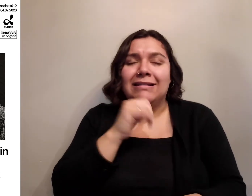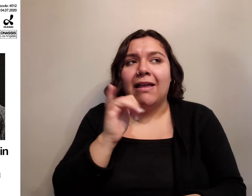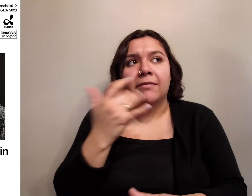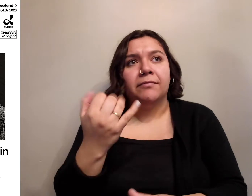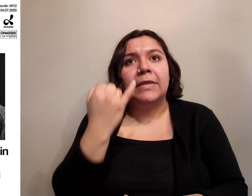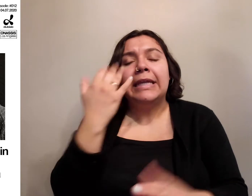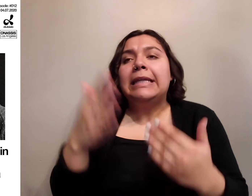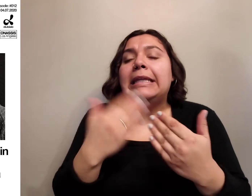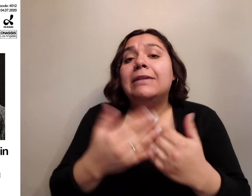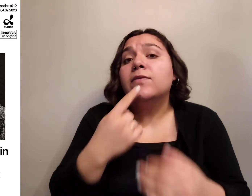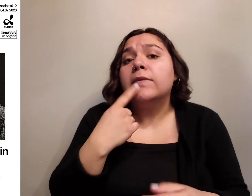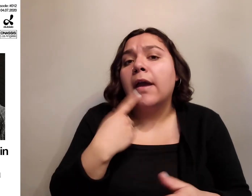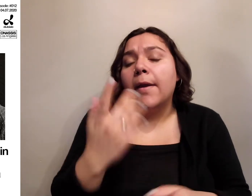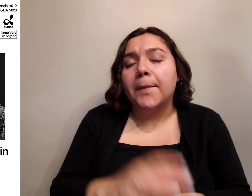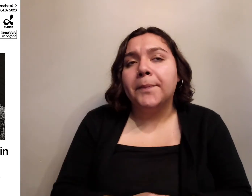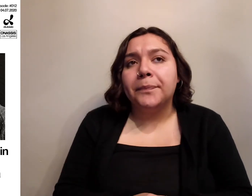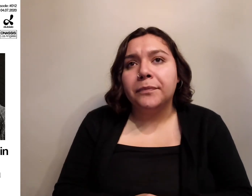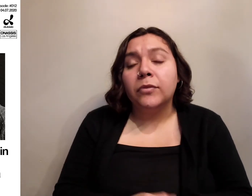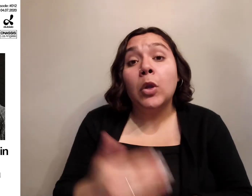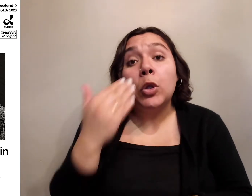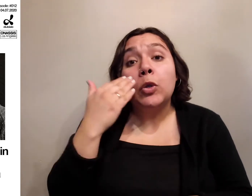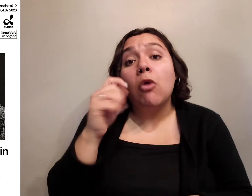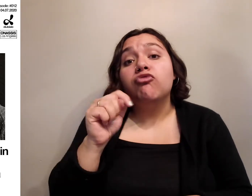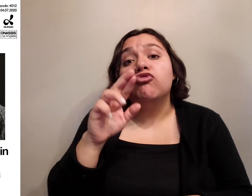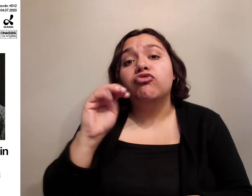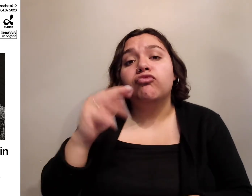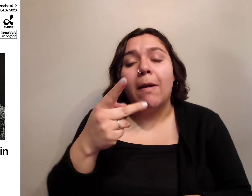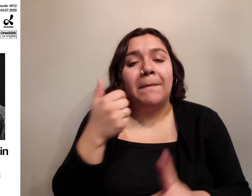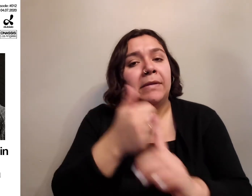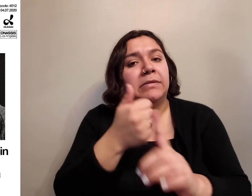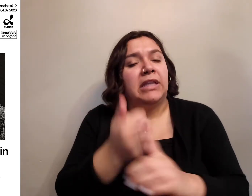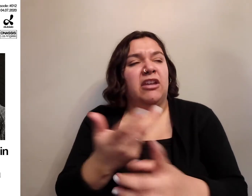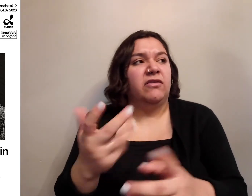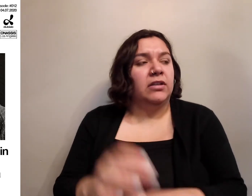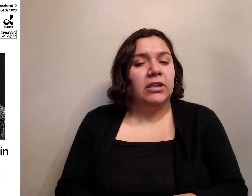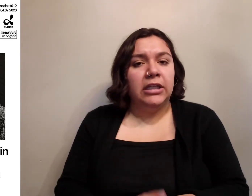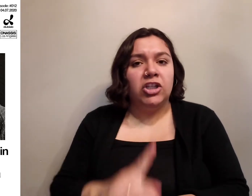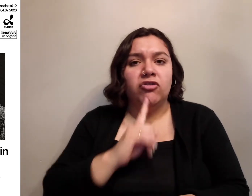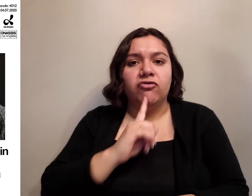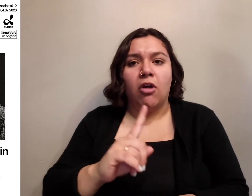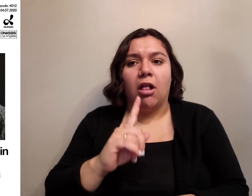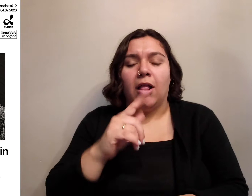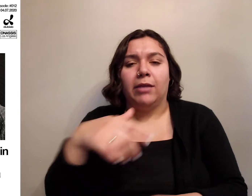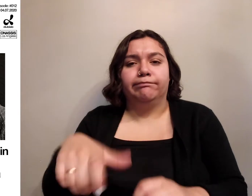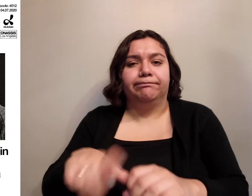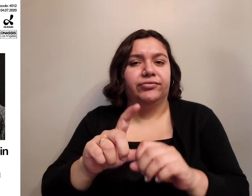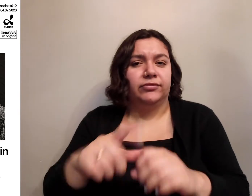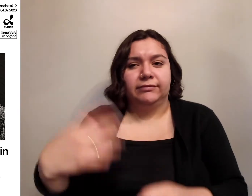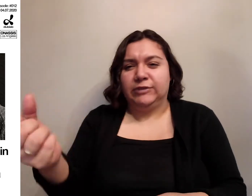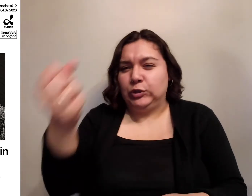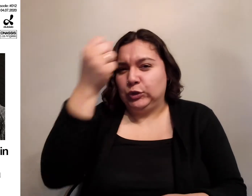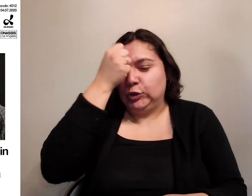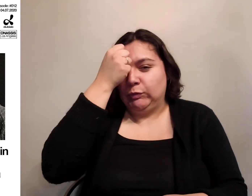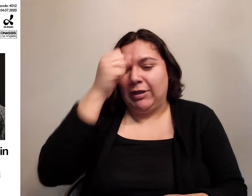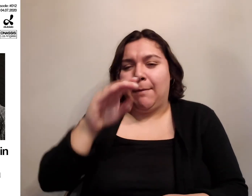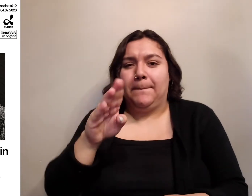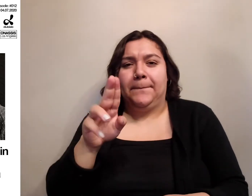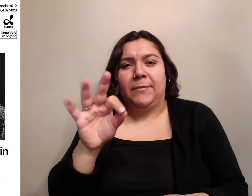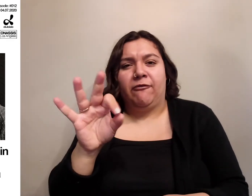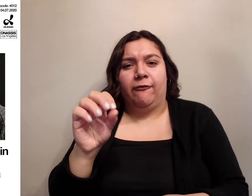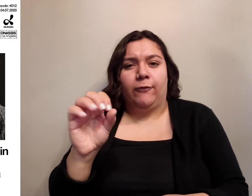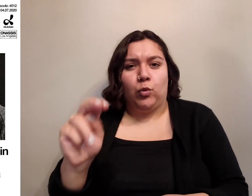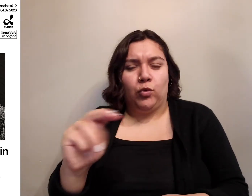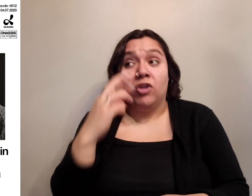be easy to just say that, Trump is a complete inept buffoon, and this is why this is